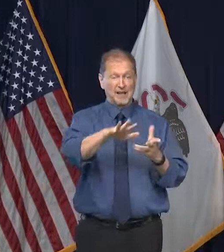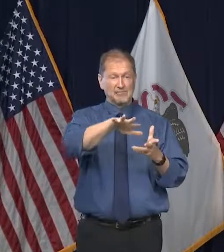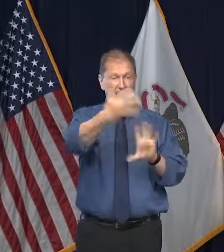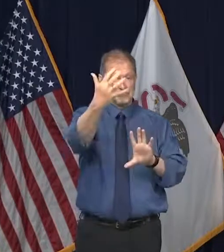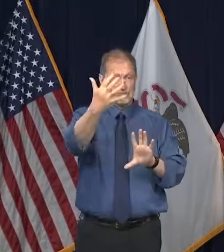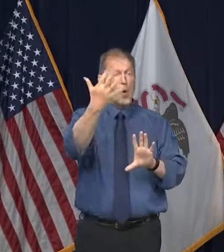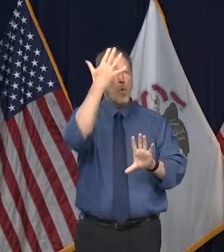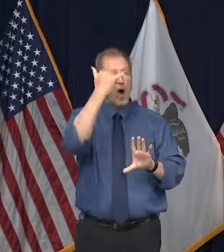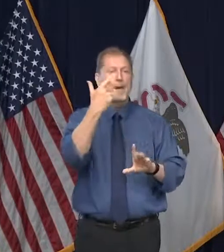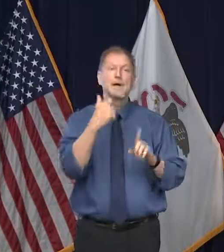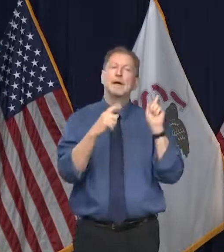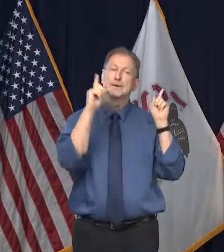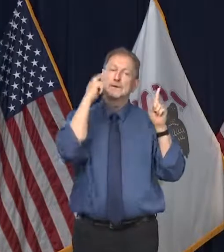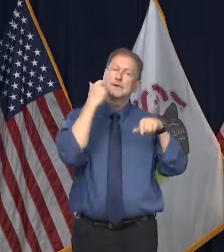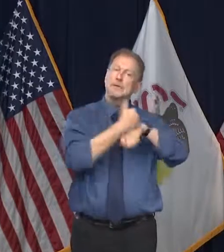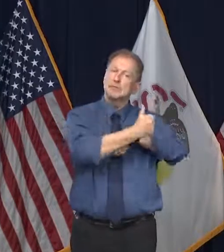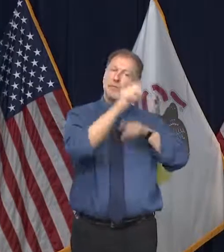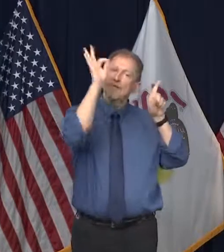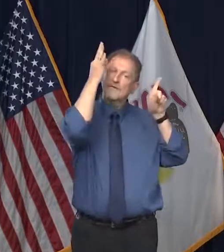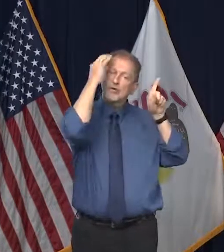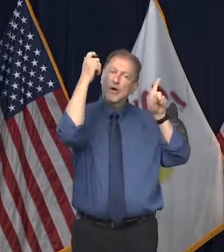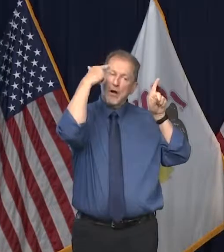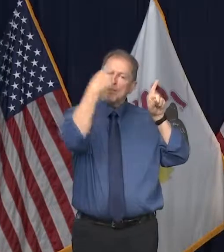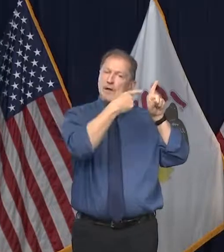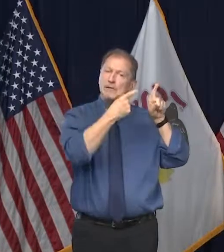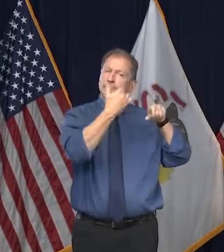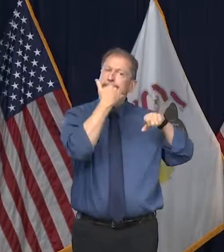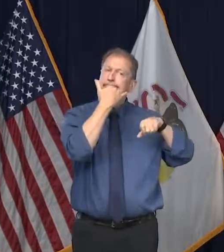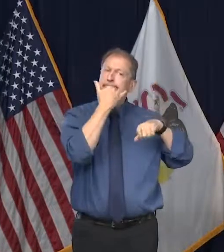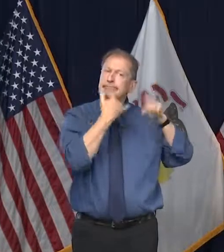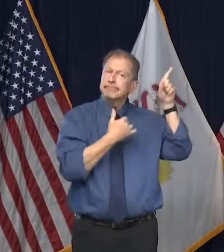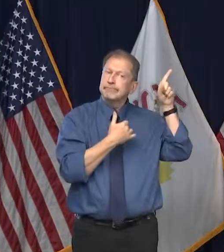wrong. And so there are literally weekly